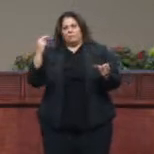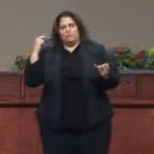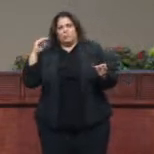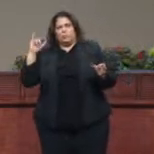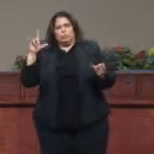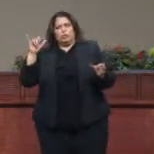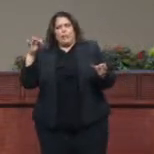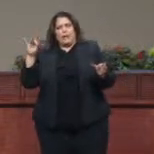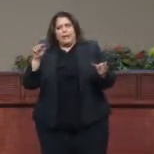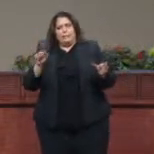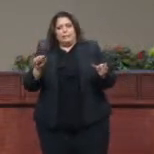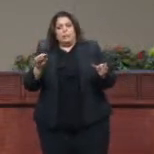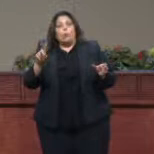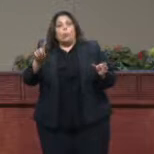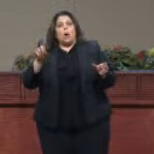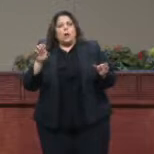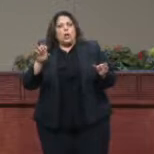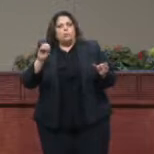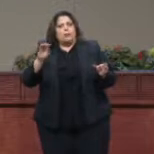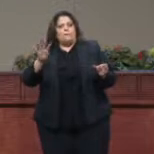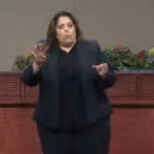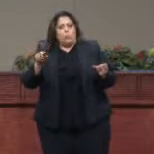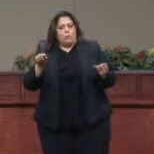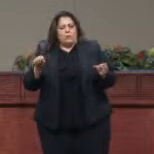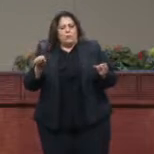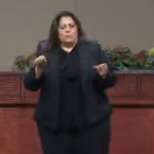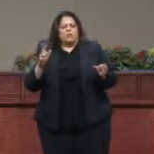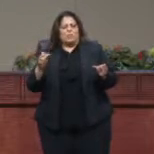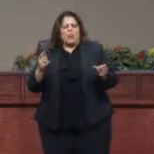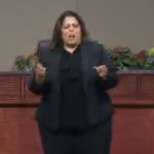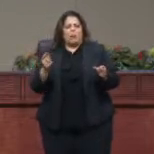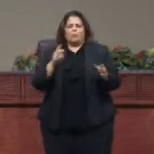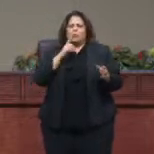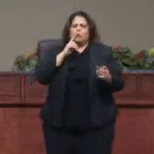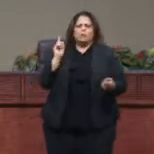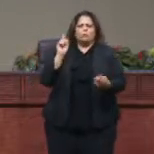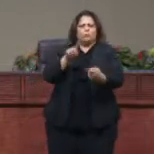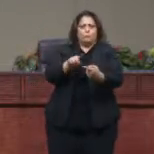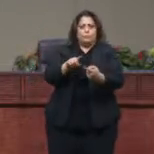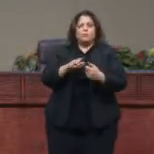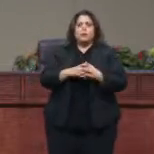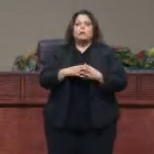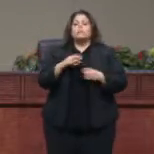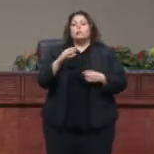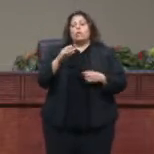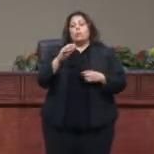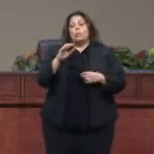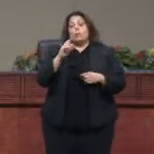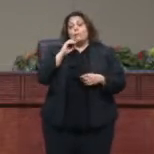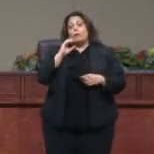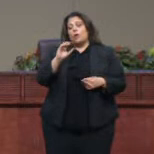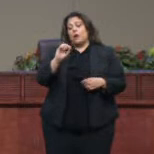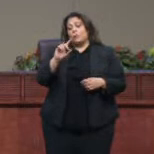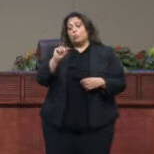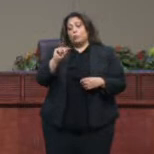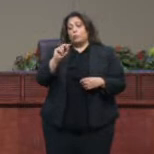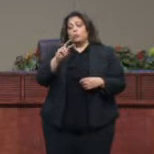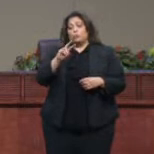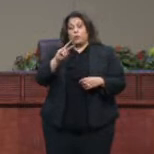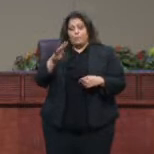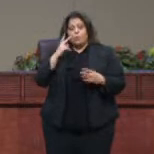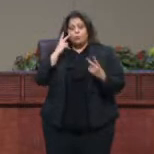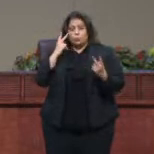18th, we have 104 individuals. So as the 24, our systems continue to do